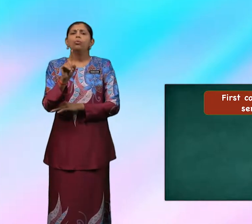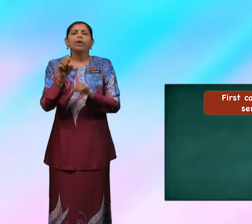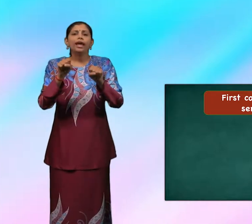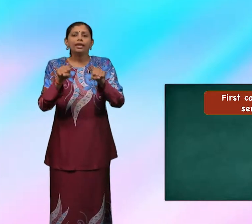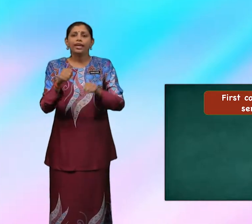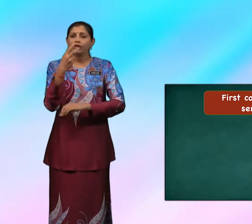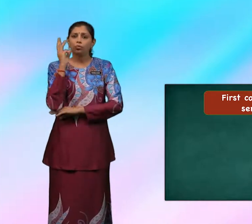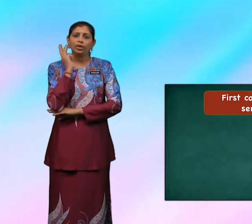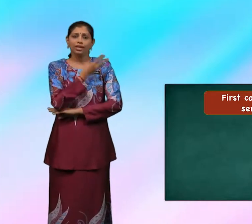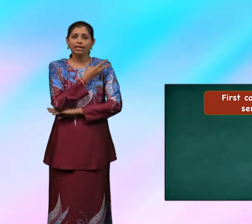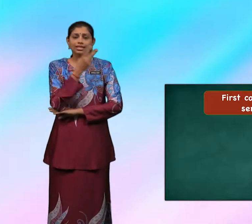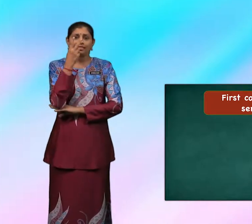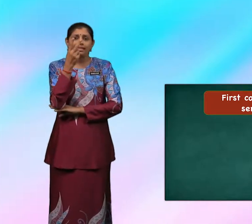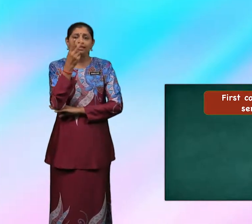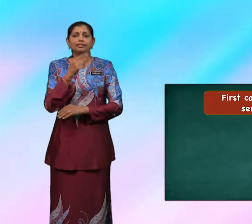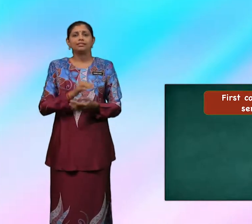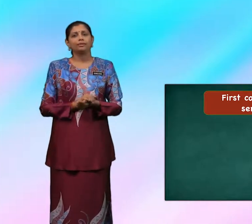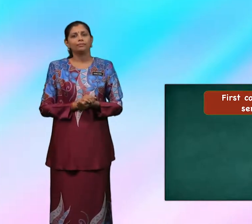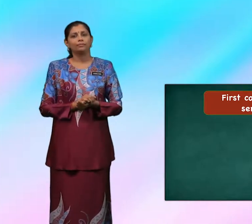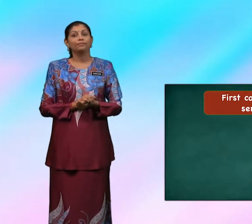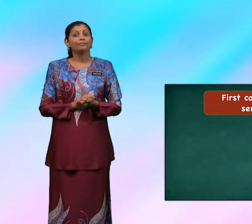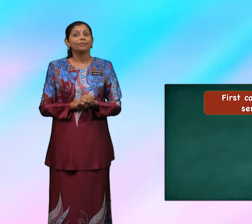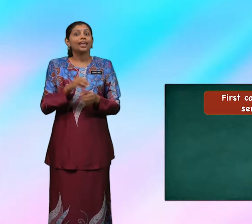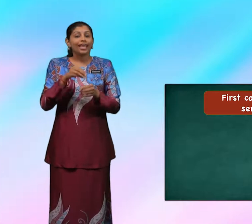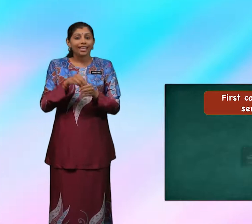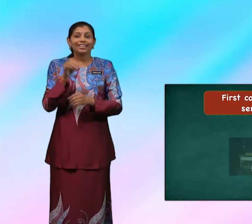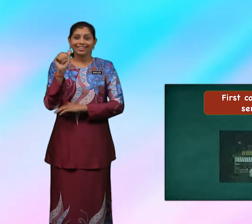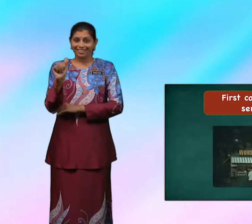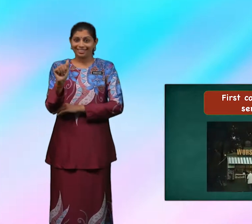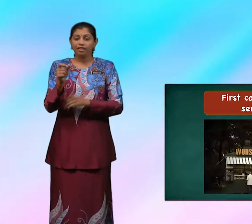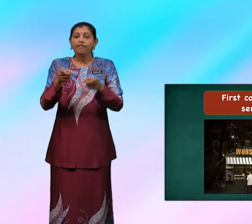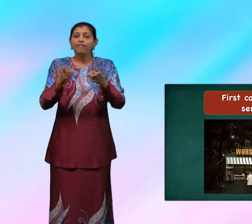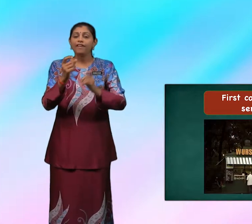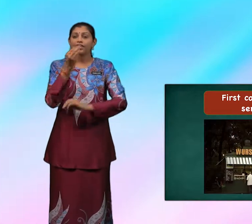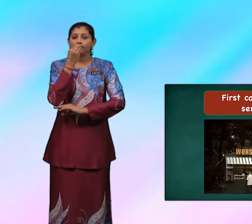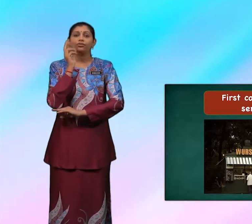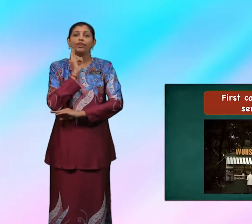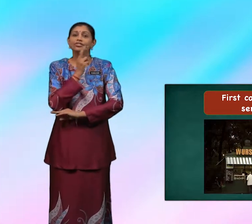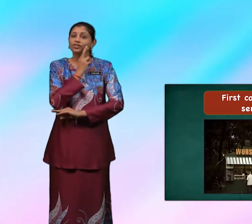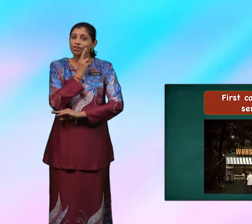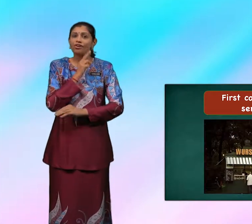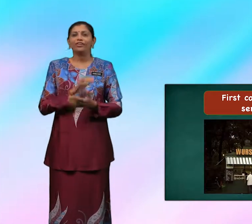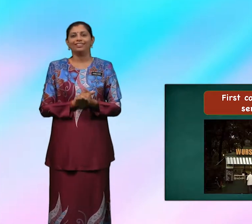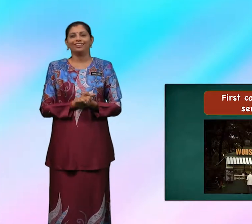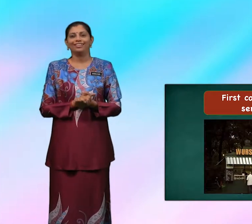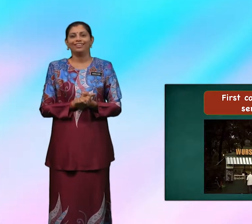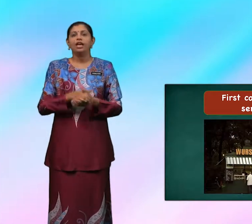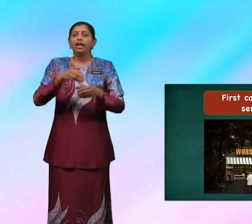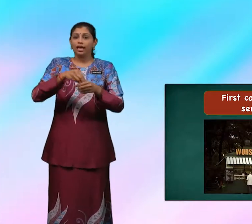Where can we see this? In a fast food restaurant, in